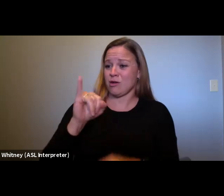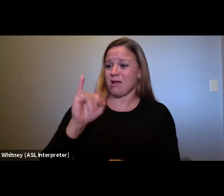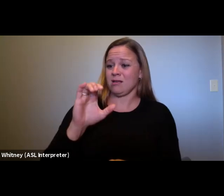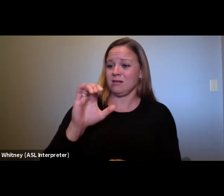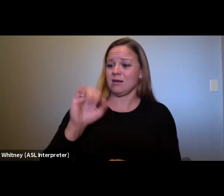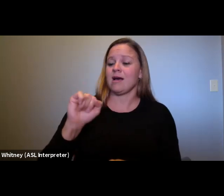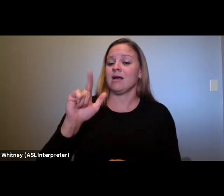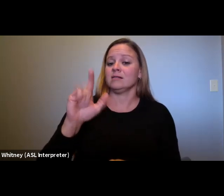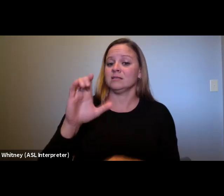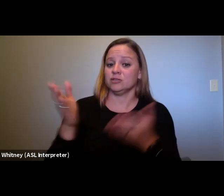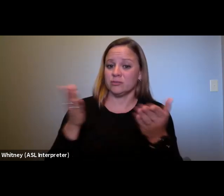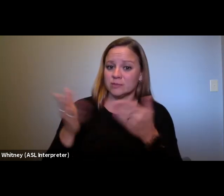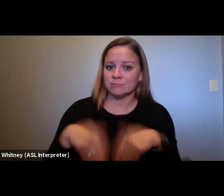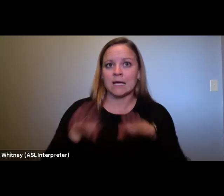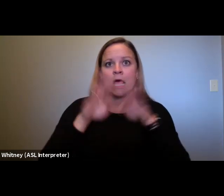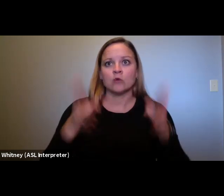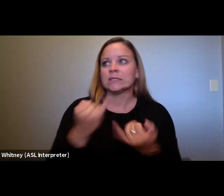services, the housing, independent living,